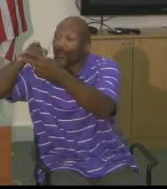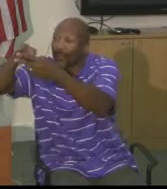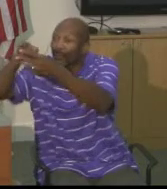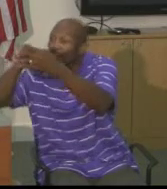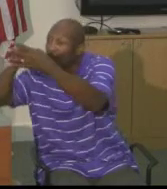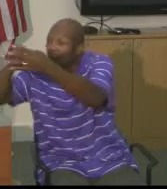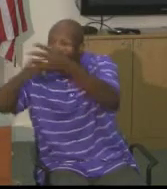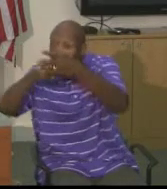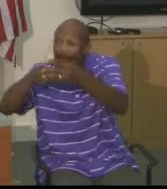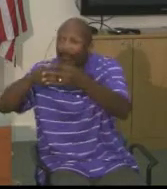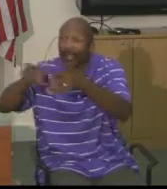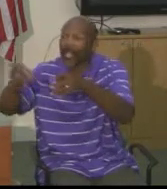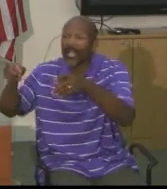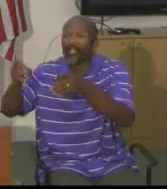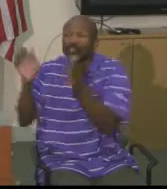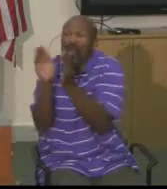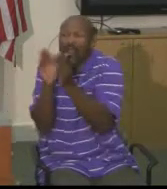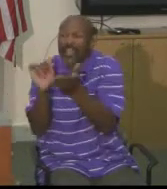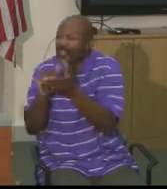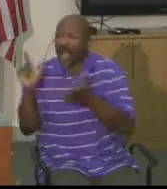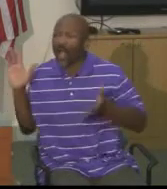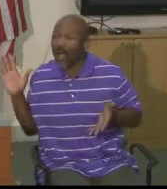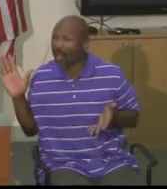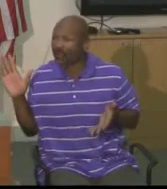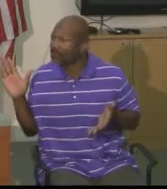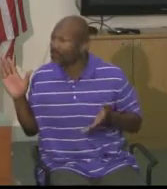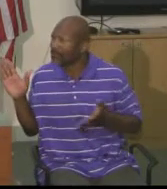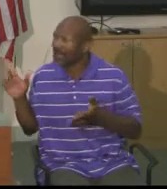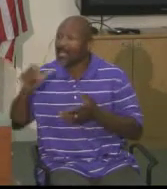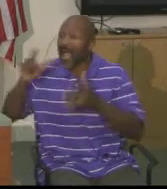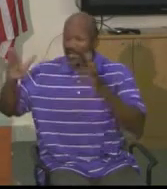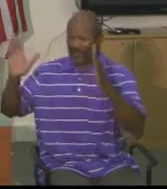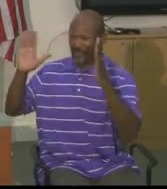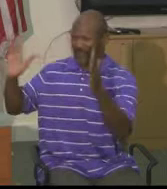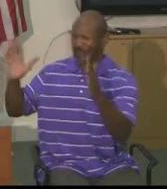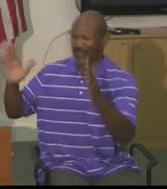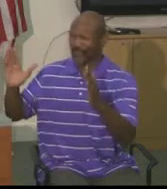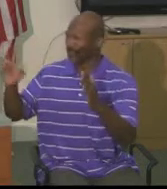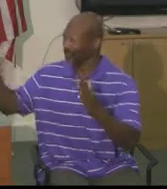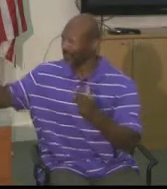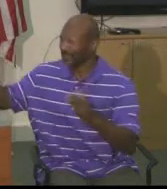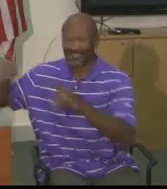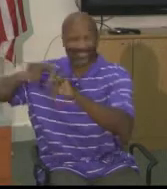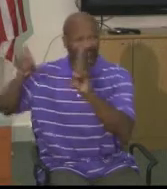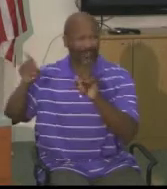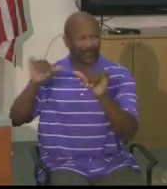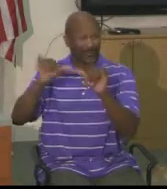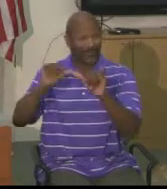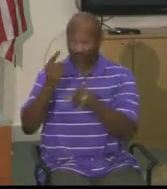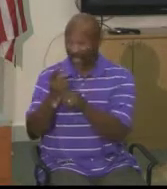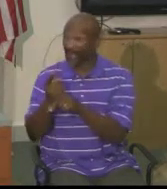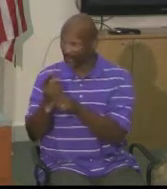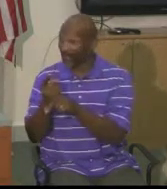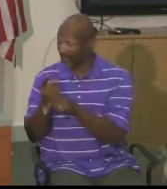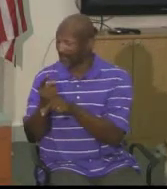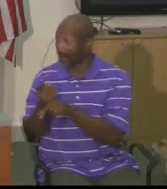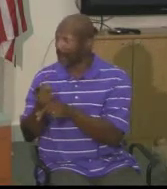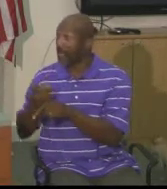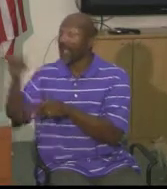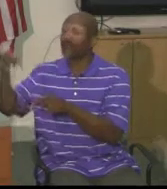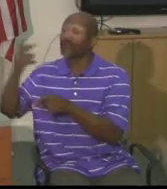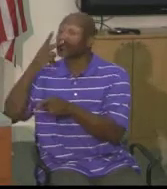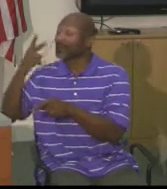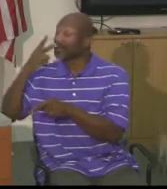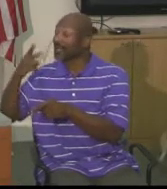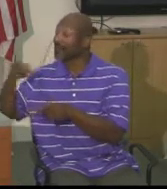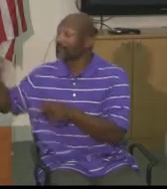line up. It's just shorter. The board's not as wide as the ATX. And if you count, we